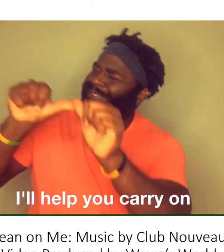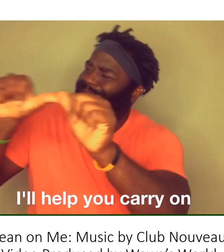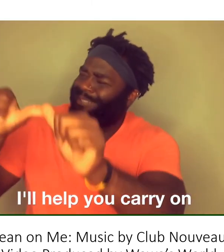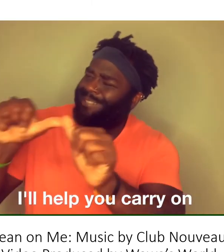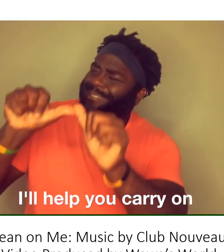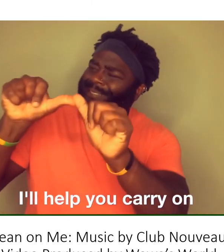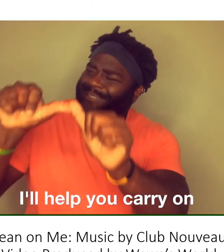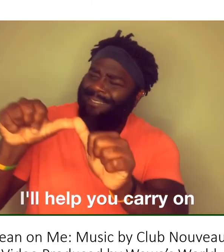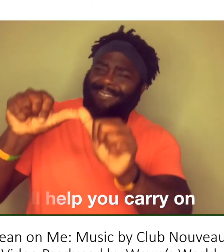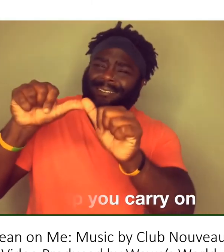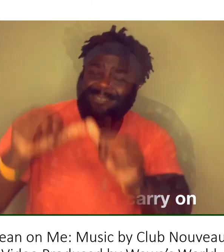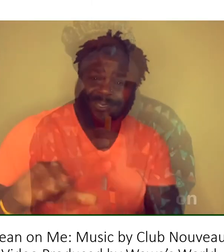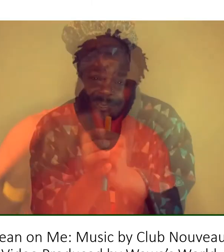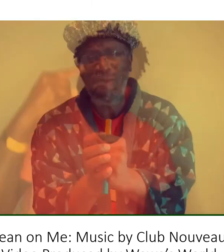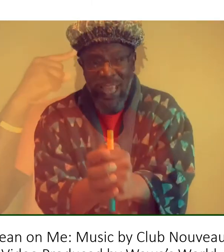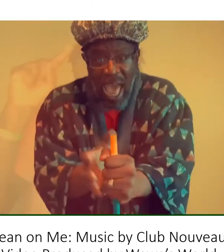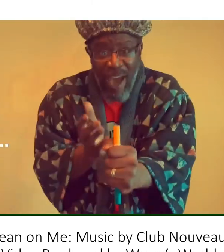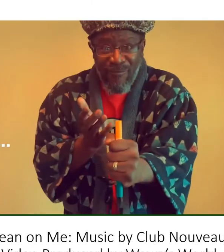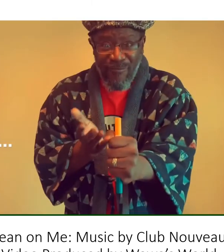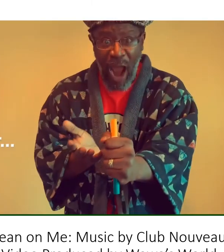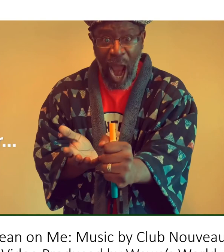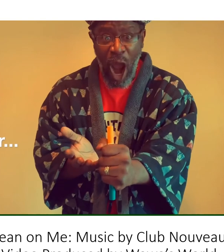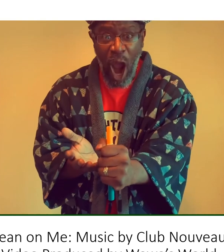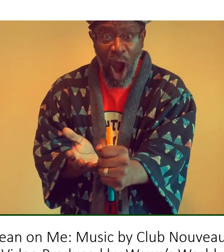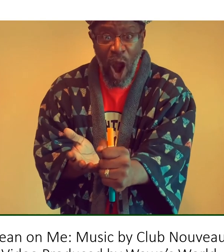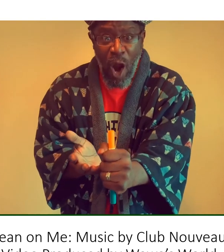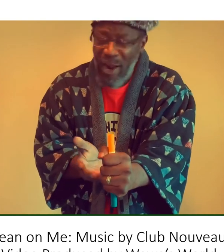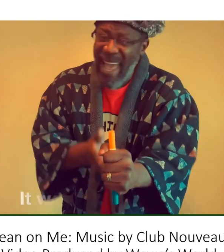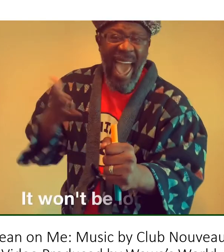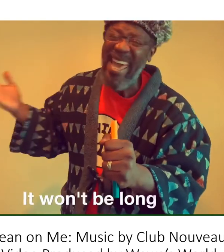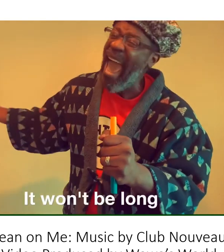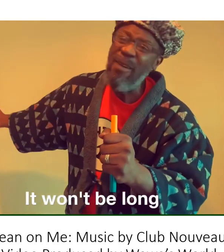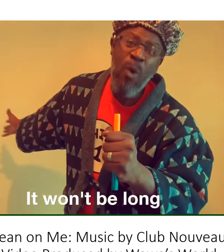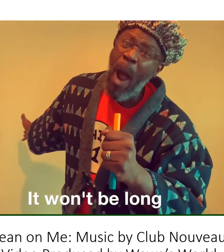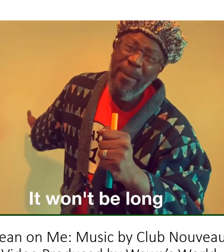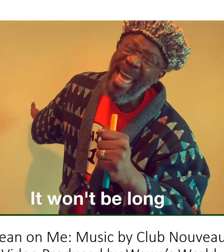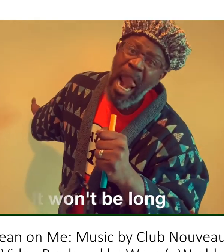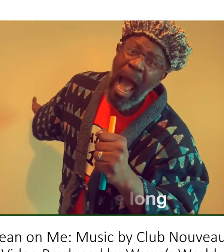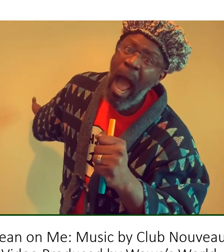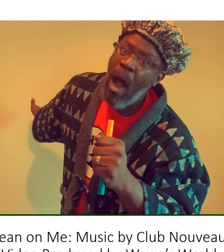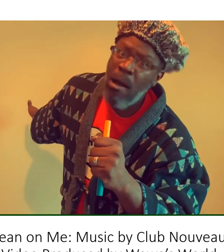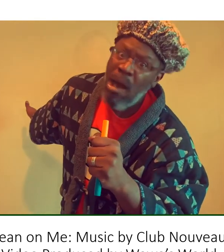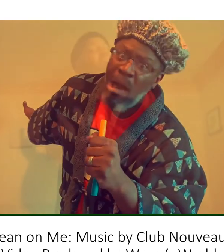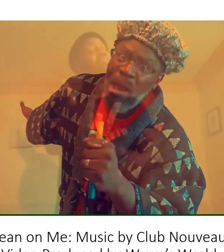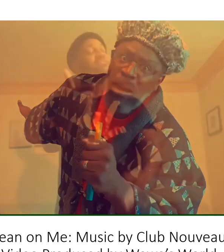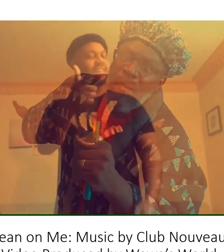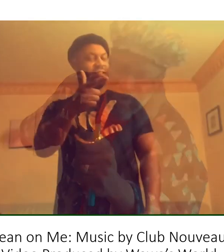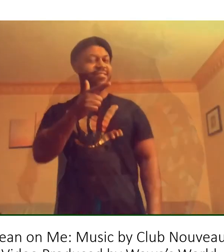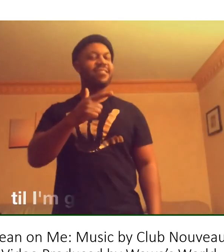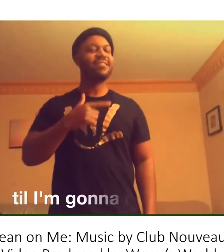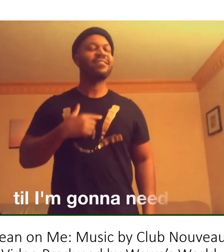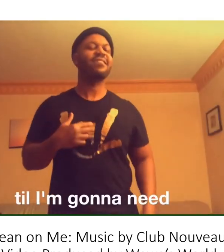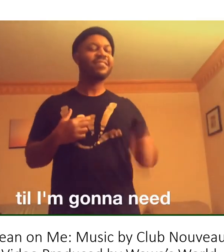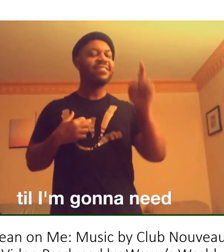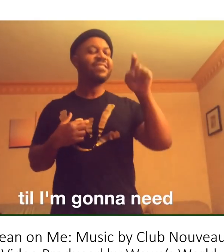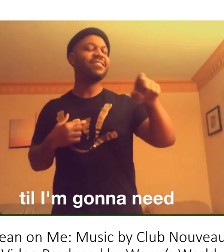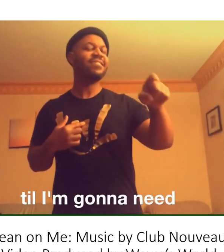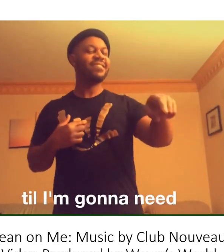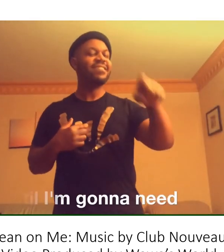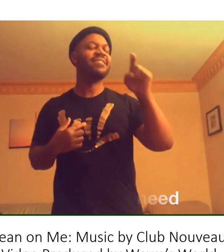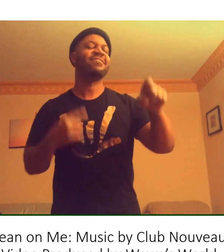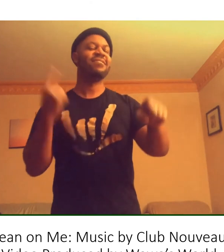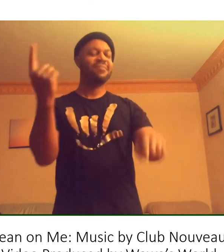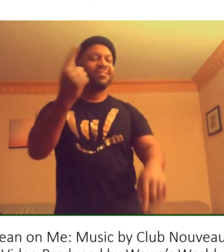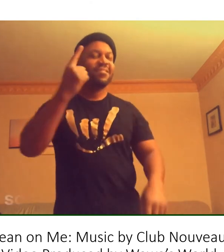carry on, I said it won't be long, so I'm gonna